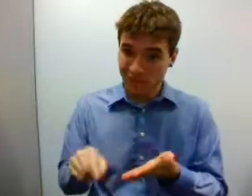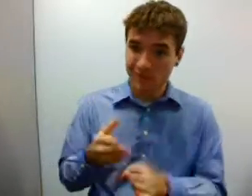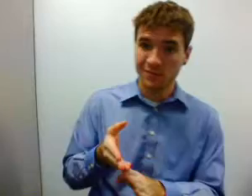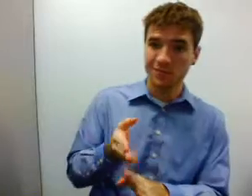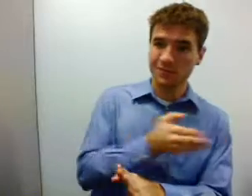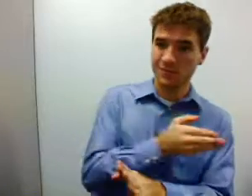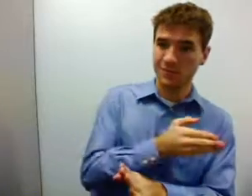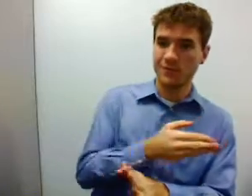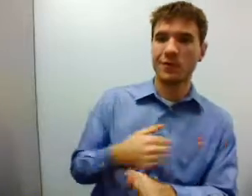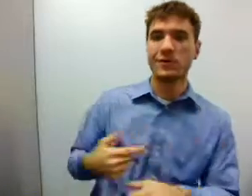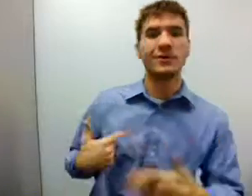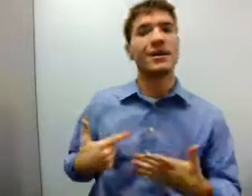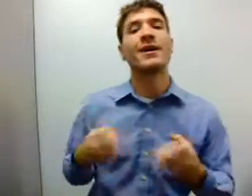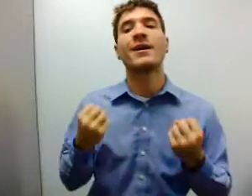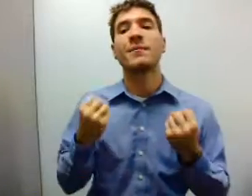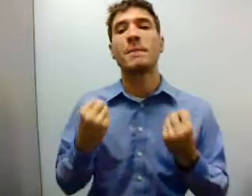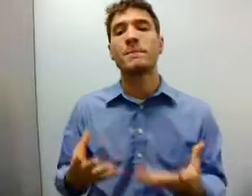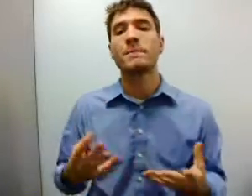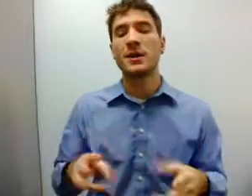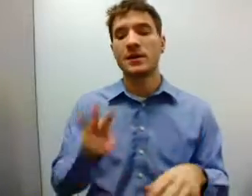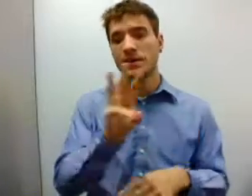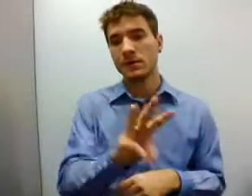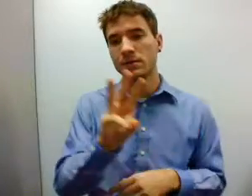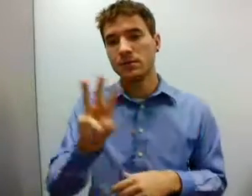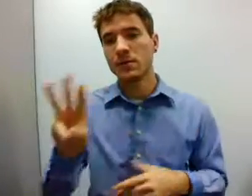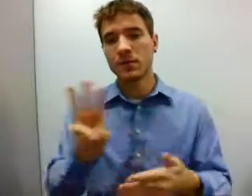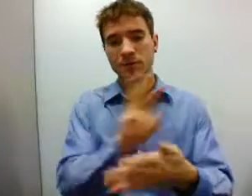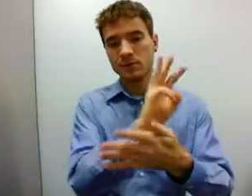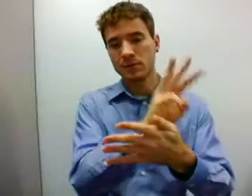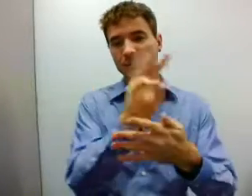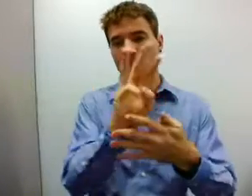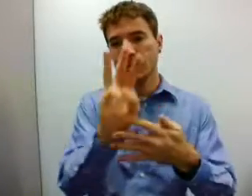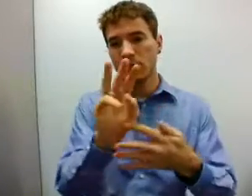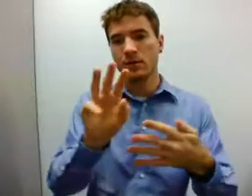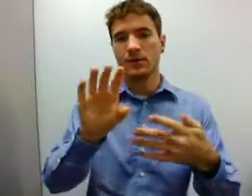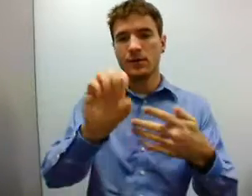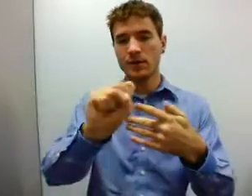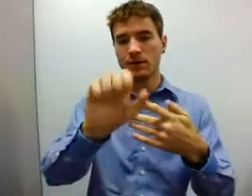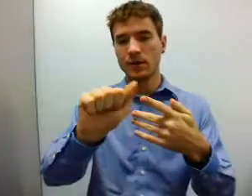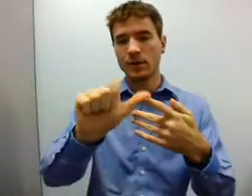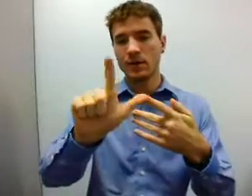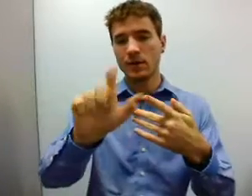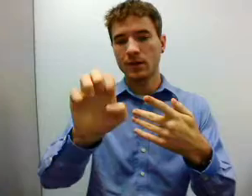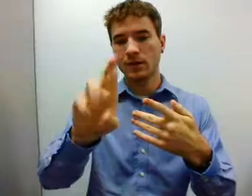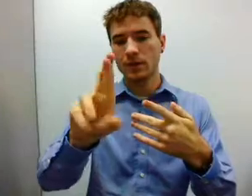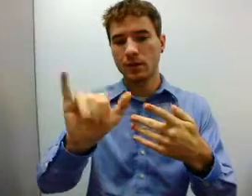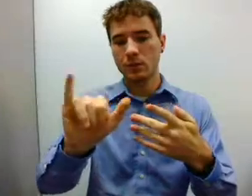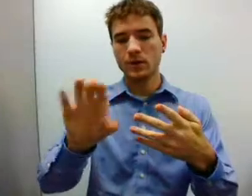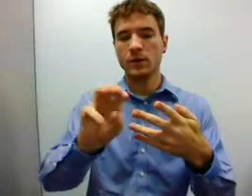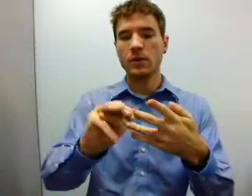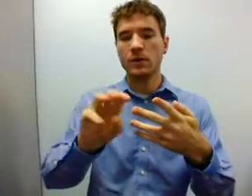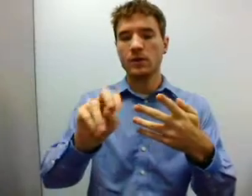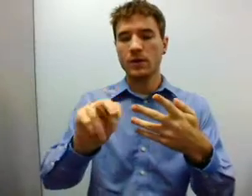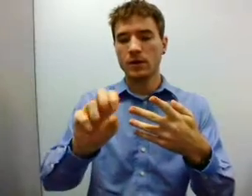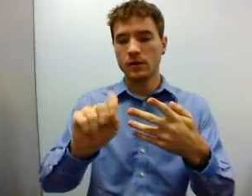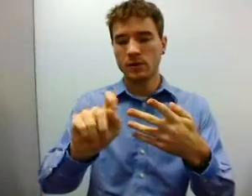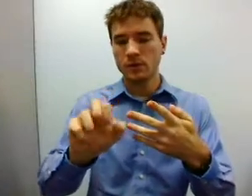your geographic area and get the range of salaries for that position and find where you would fit based on your level of experience. Briefly,